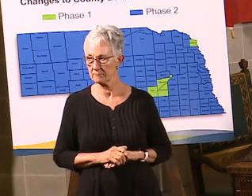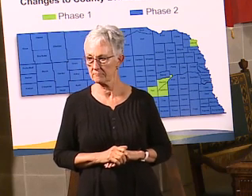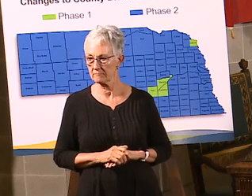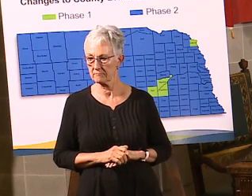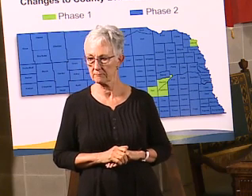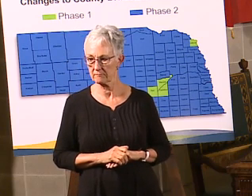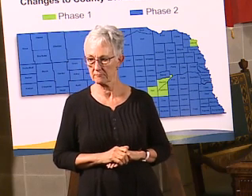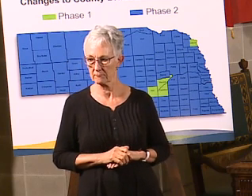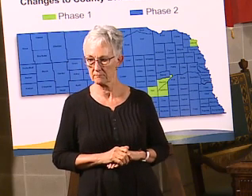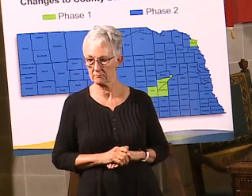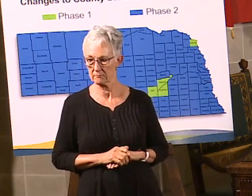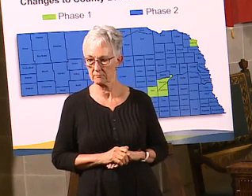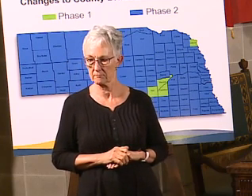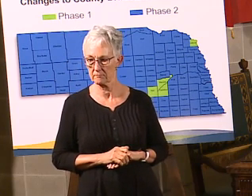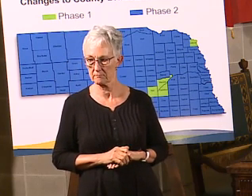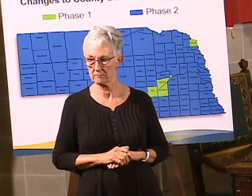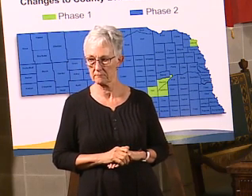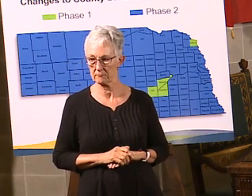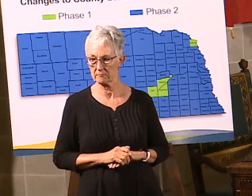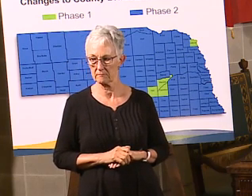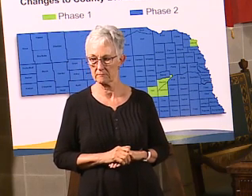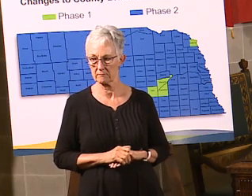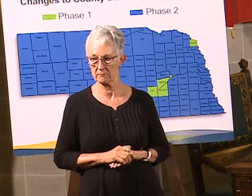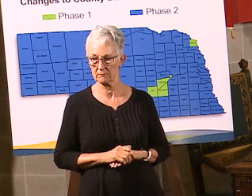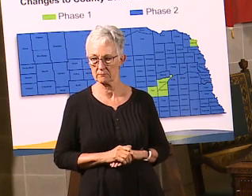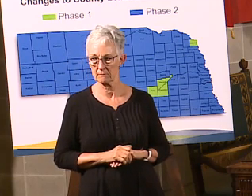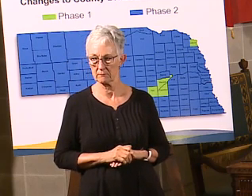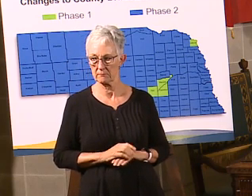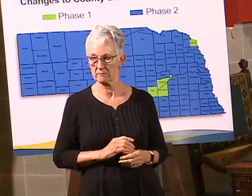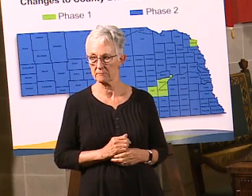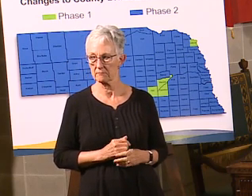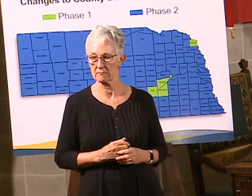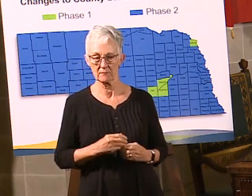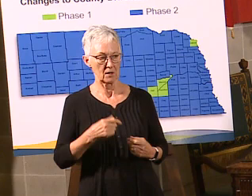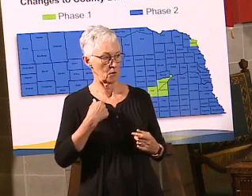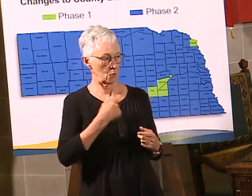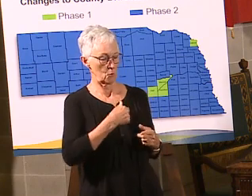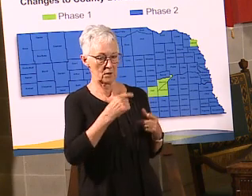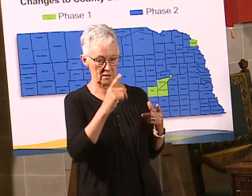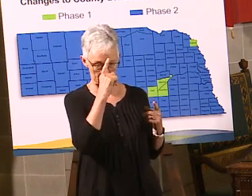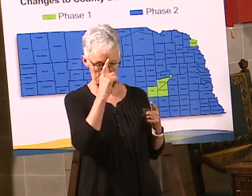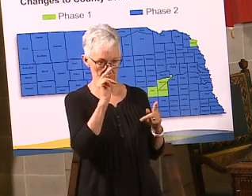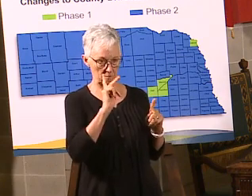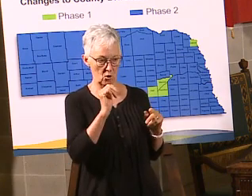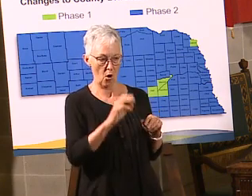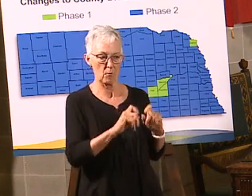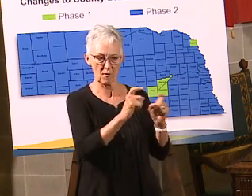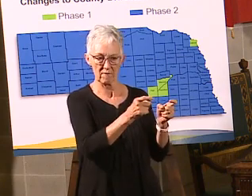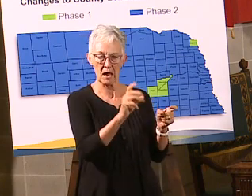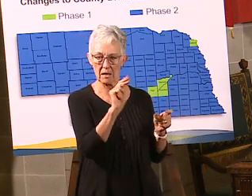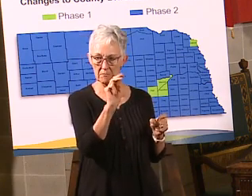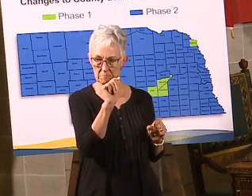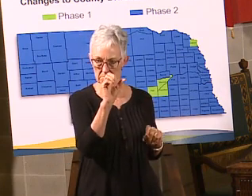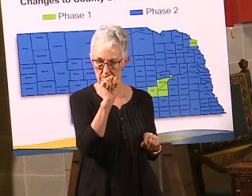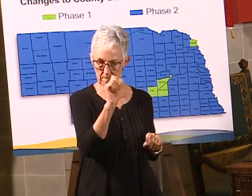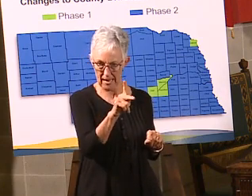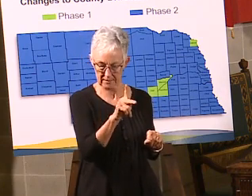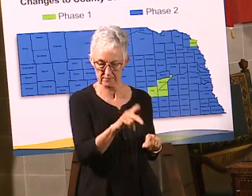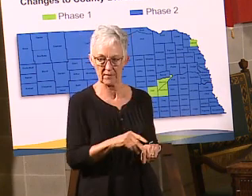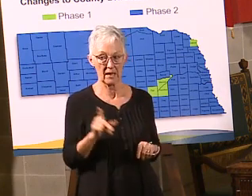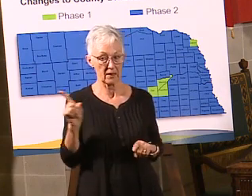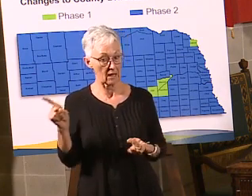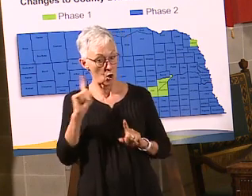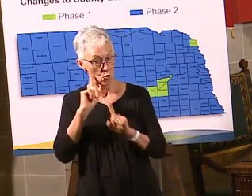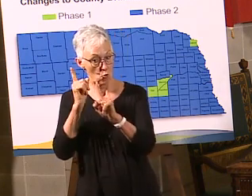here talking about what Nebraska Impact is doing to provide masks to people in vulnerable communities. Their goal was to get